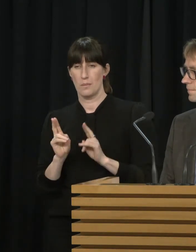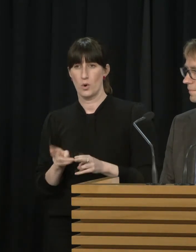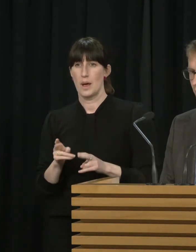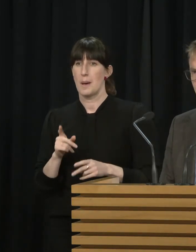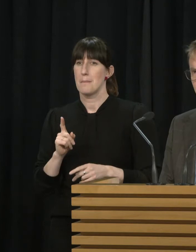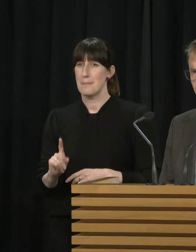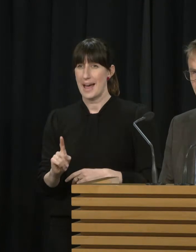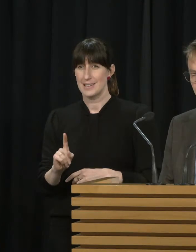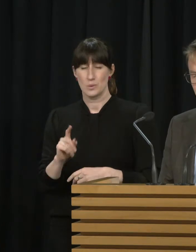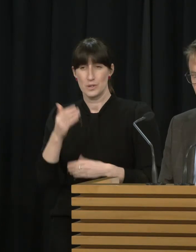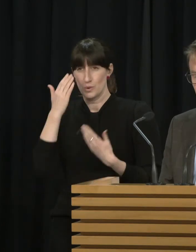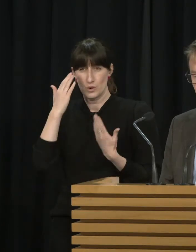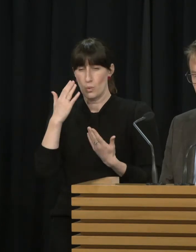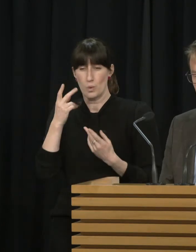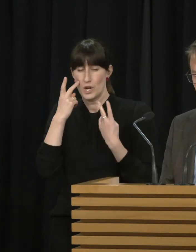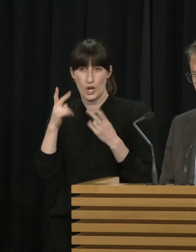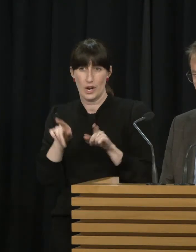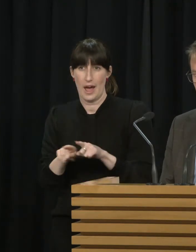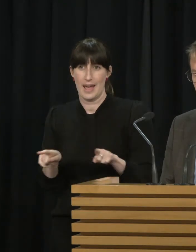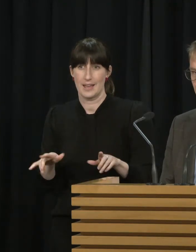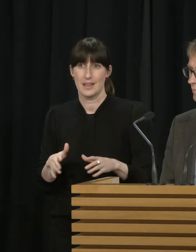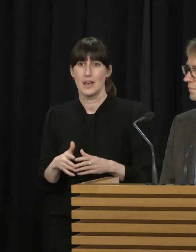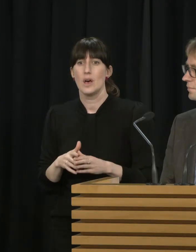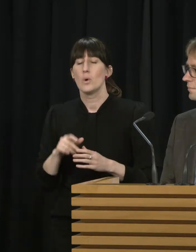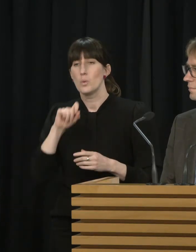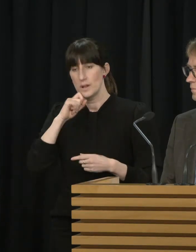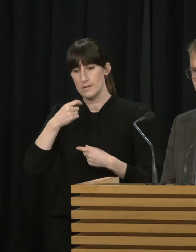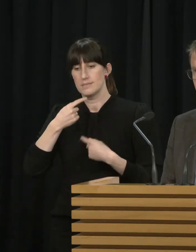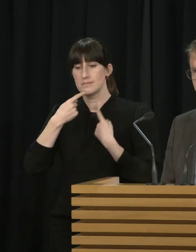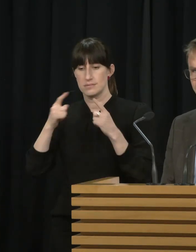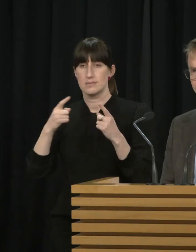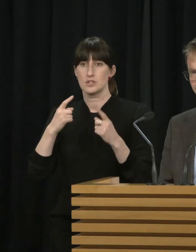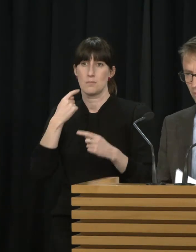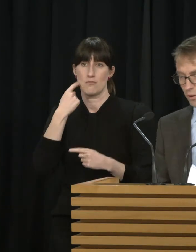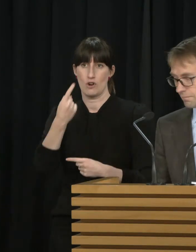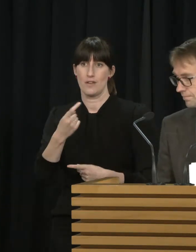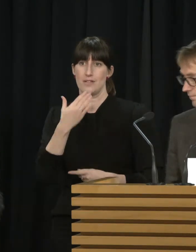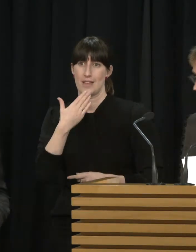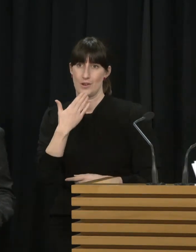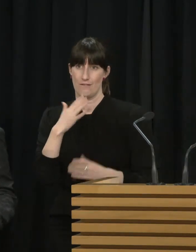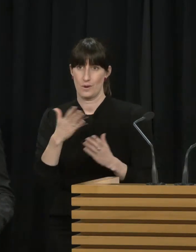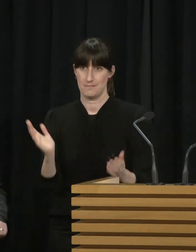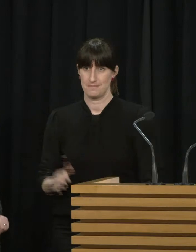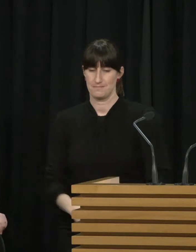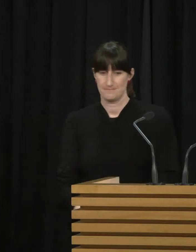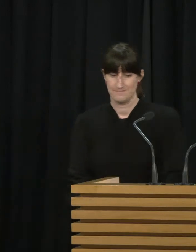what the road to that is. But we're going to set out some thinking on that tomorrow. Thanks very much, everybody.